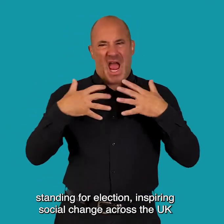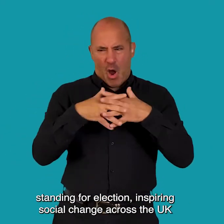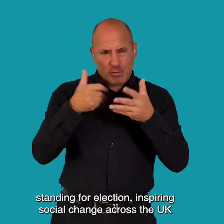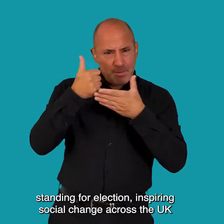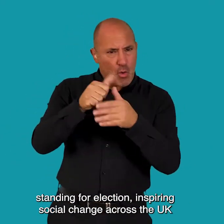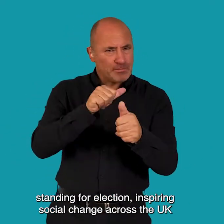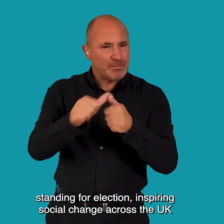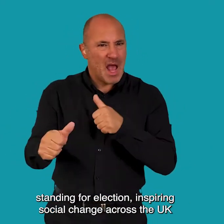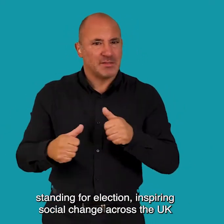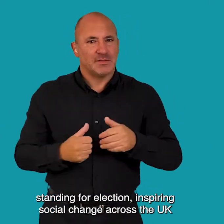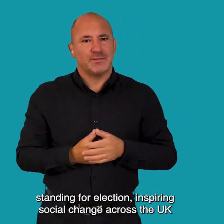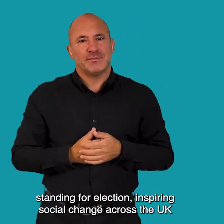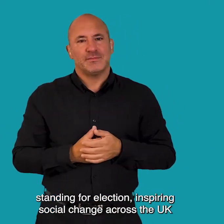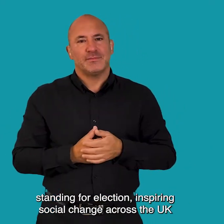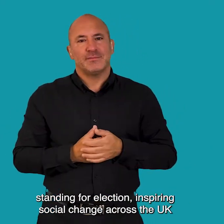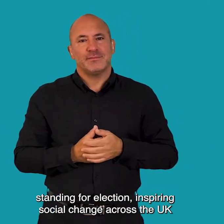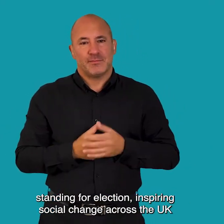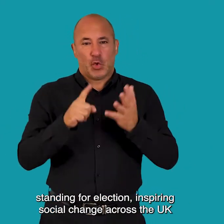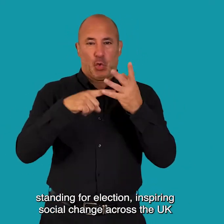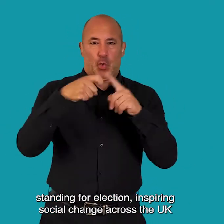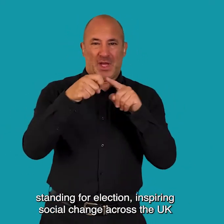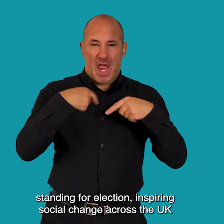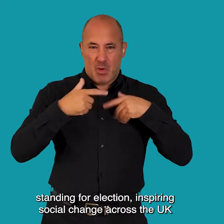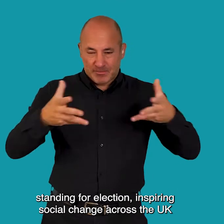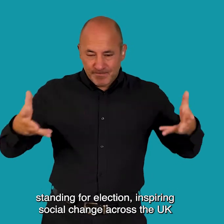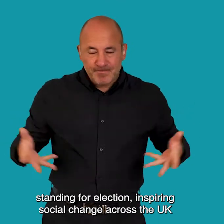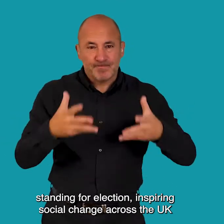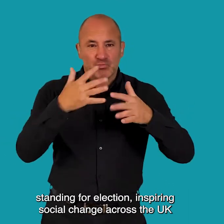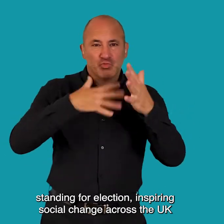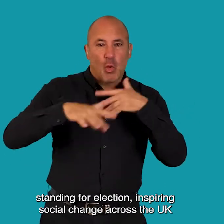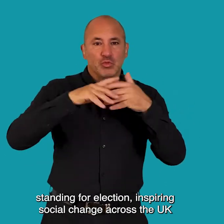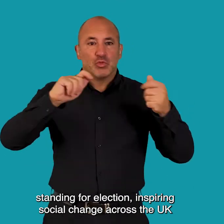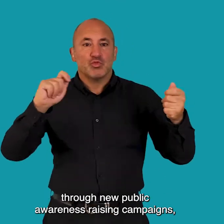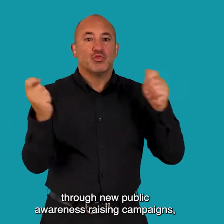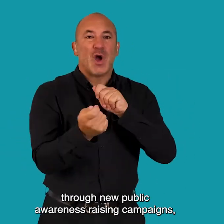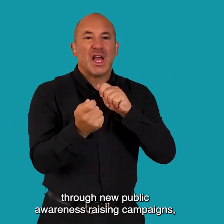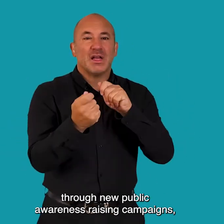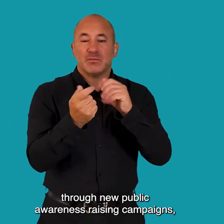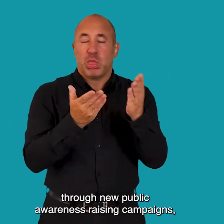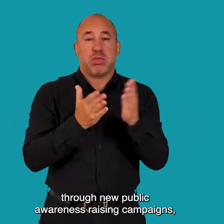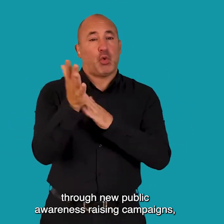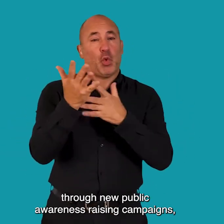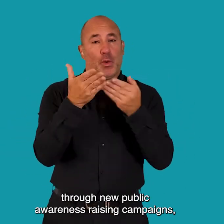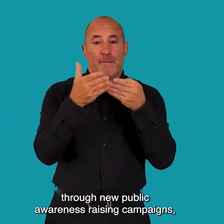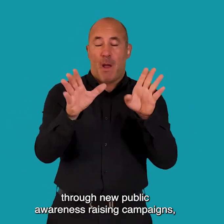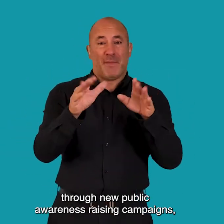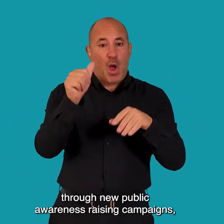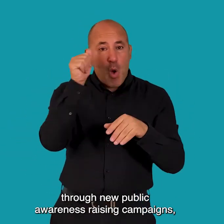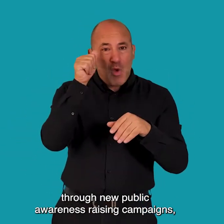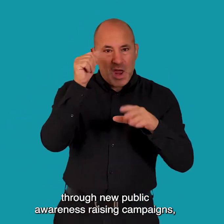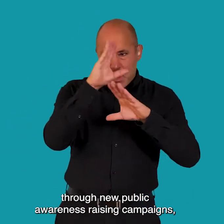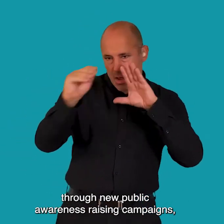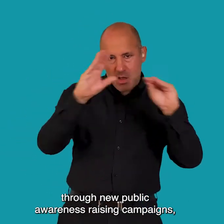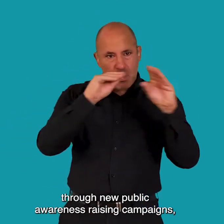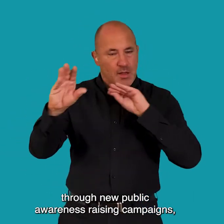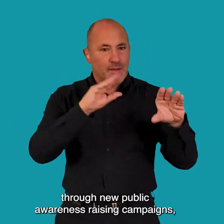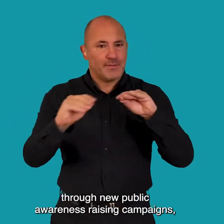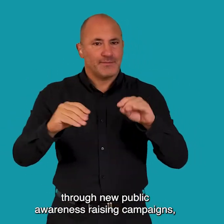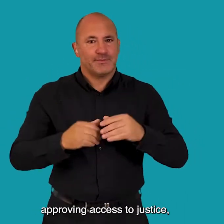election, inspiring social change across the UK through new public awareness-raising campaigns,